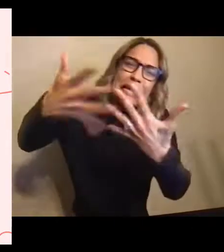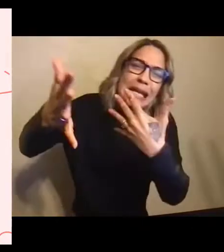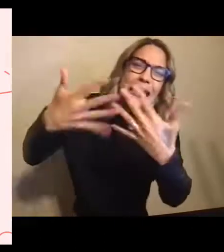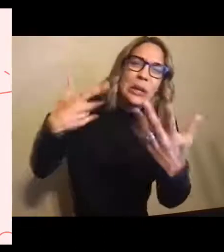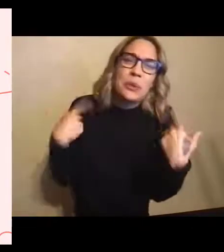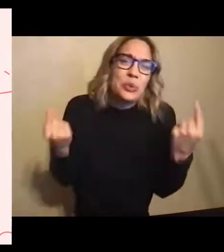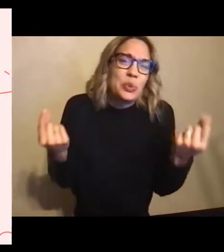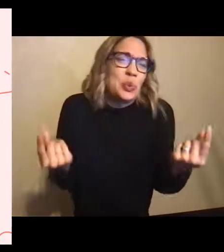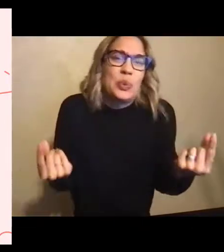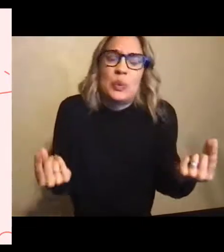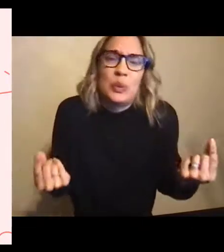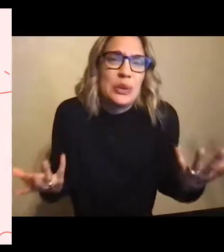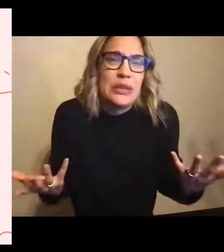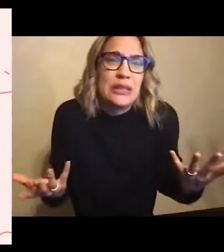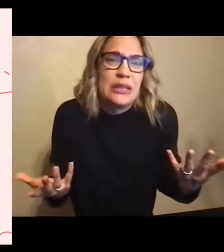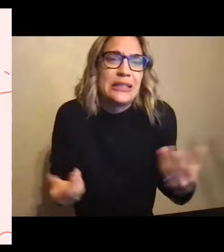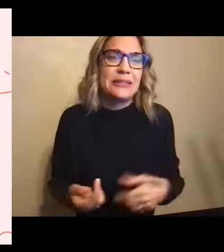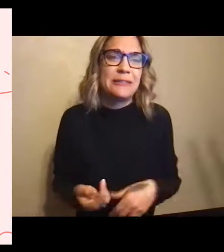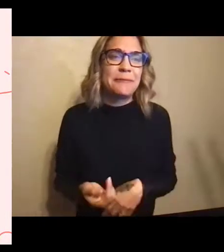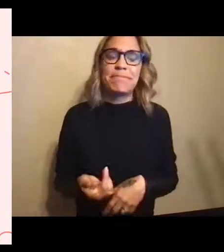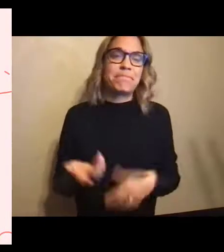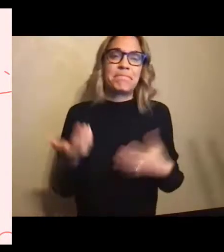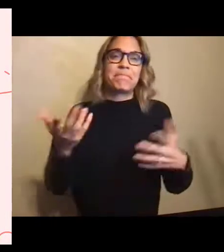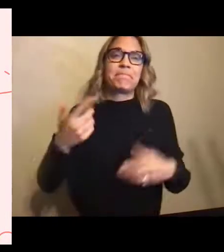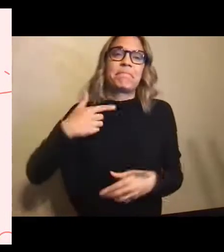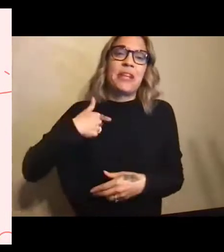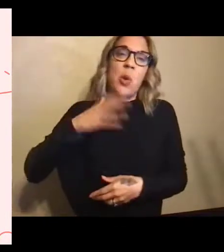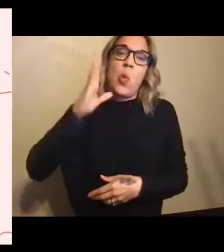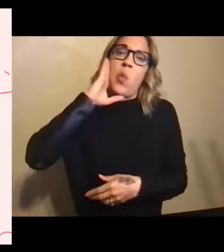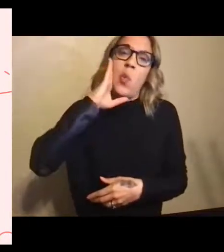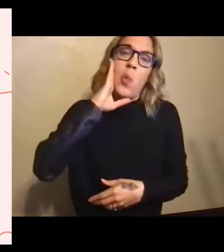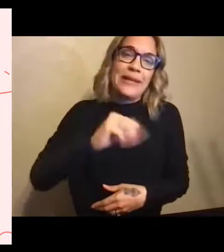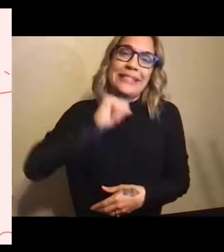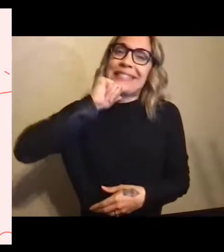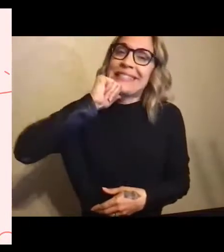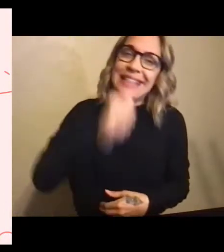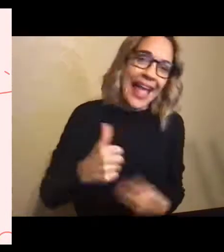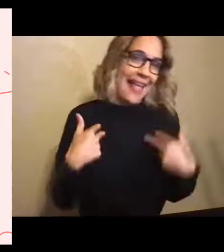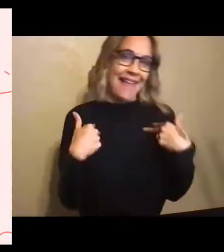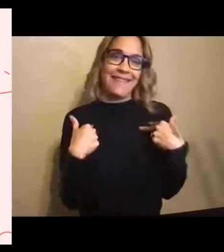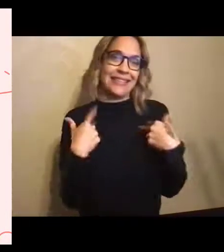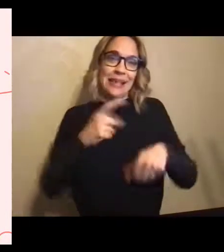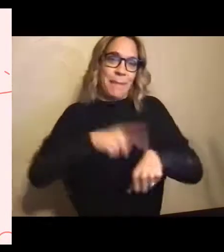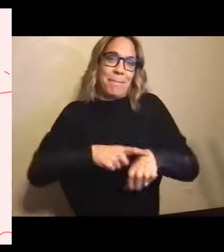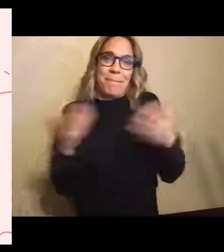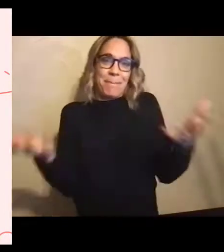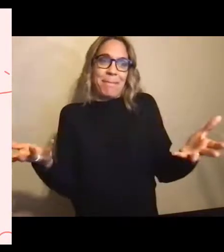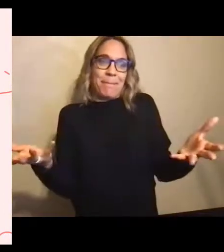is no matter what I do, I just won't have the time.